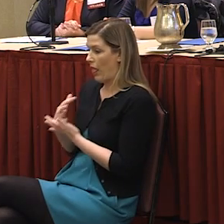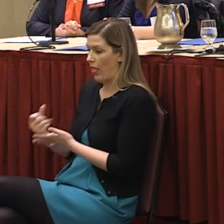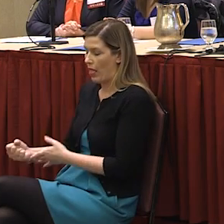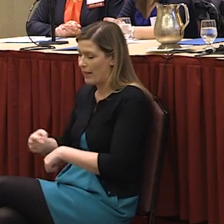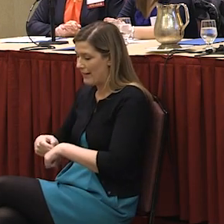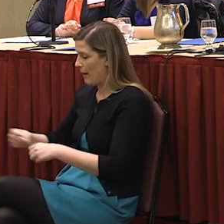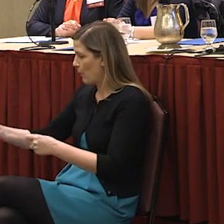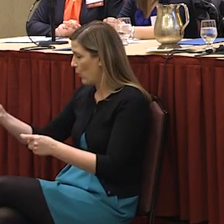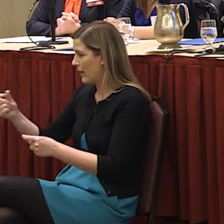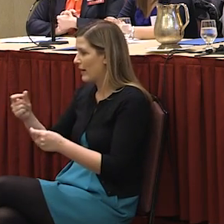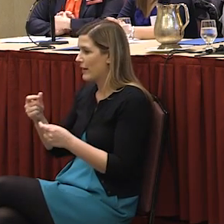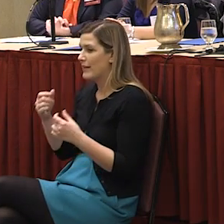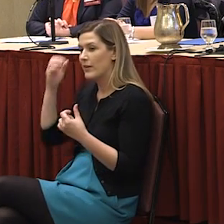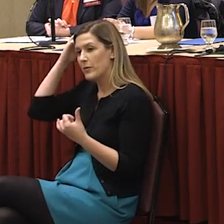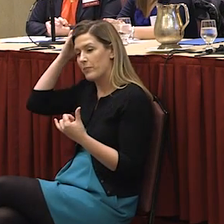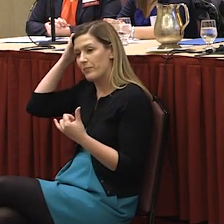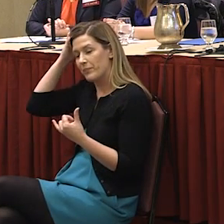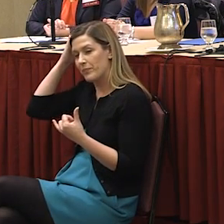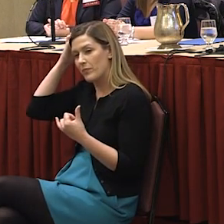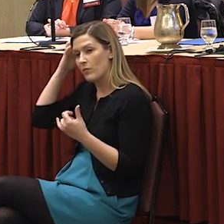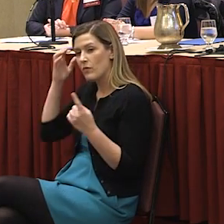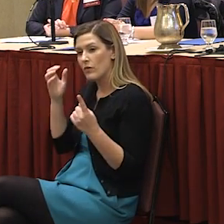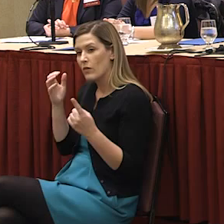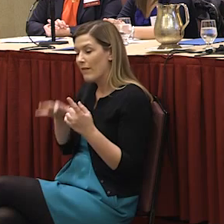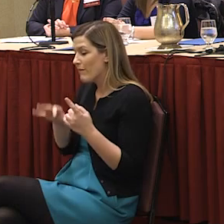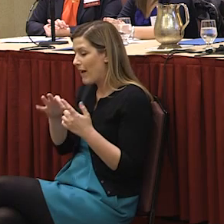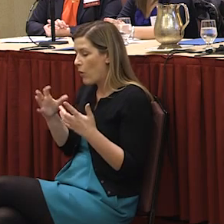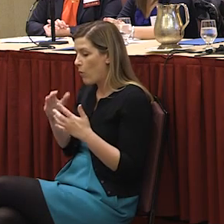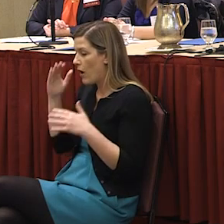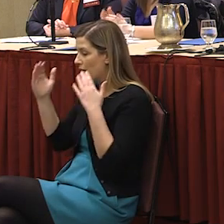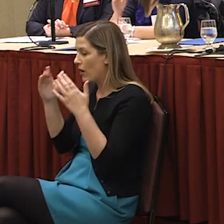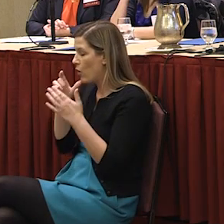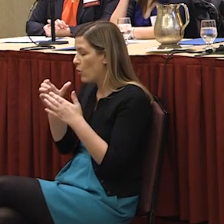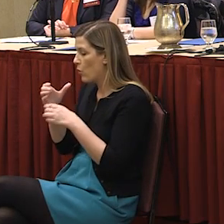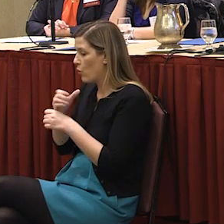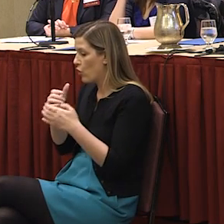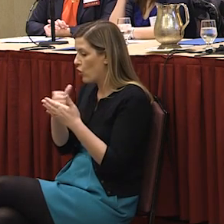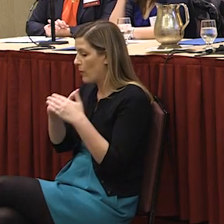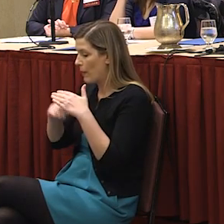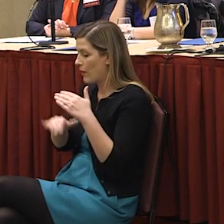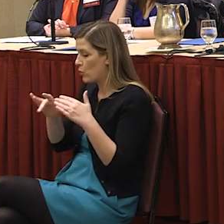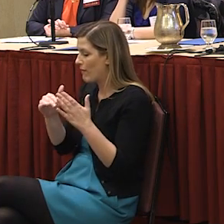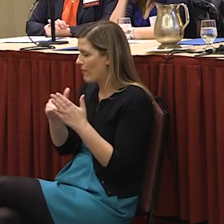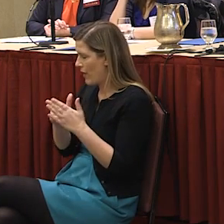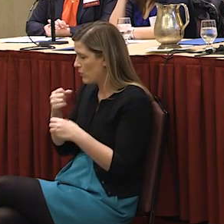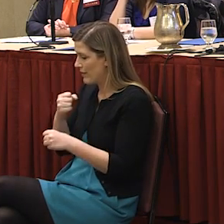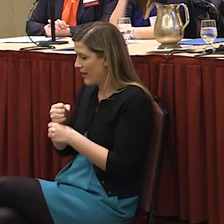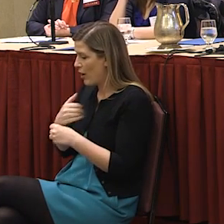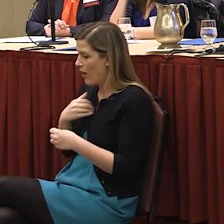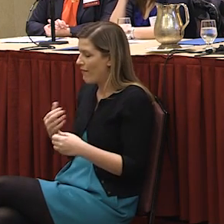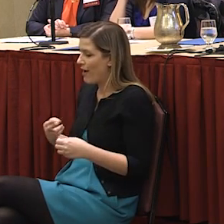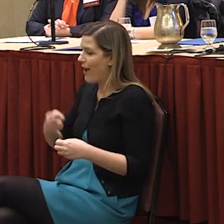So as we have the findings with this is, again, adults who earn less than $25,000 per year have significantly